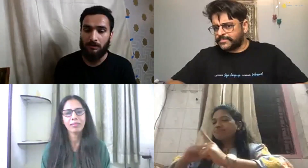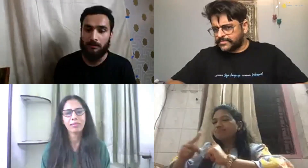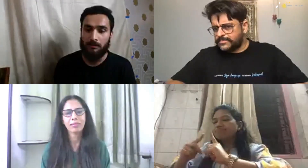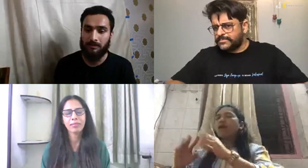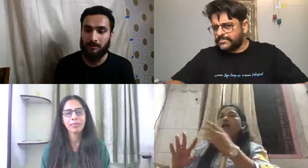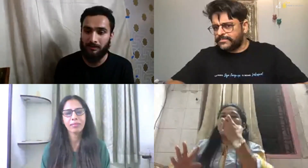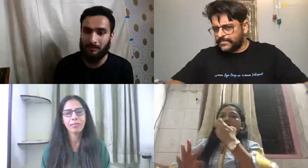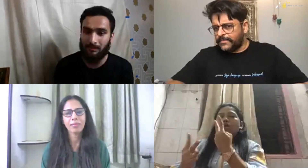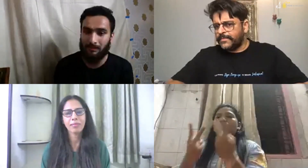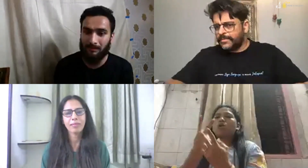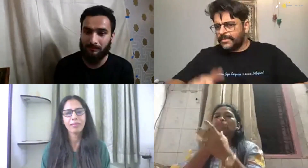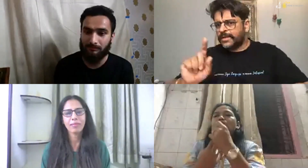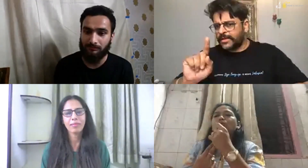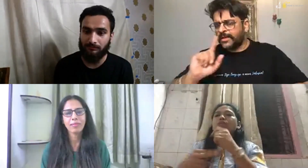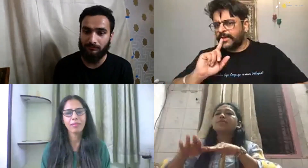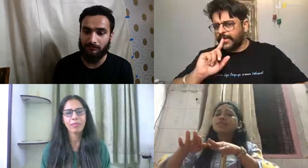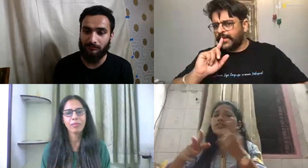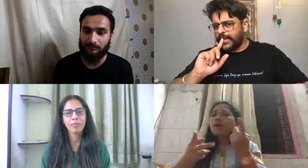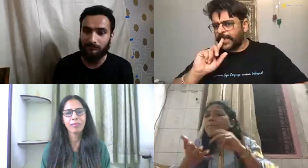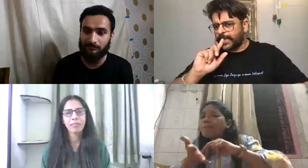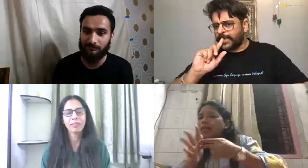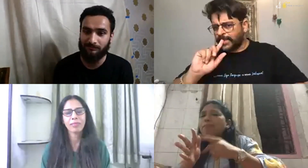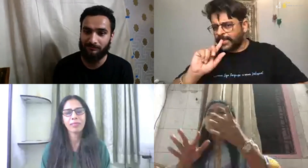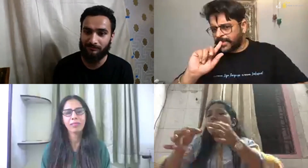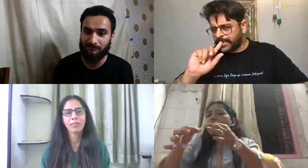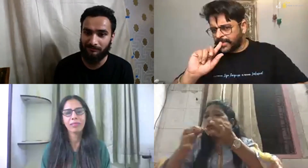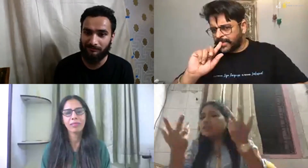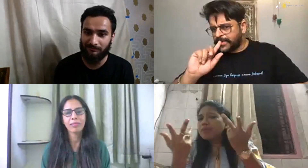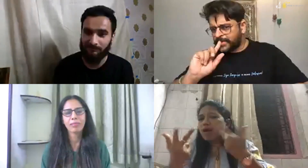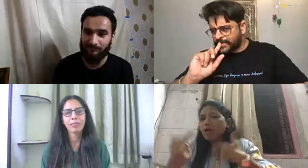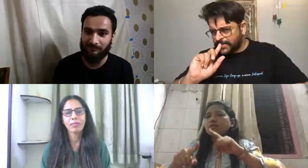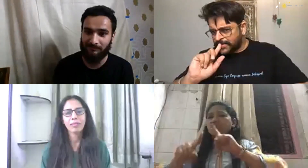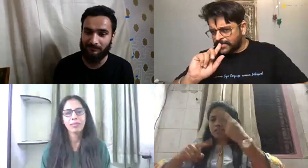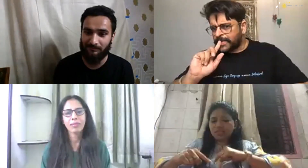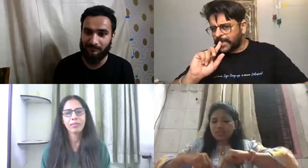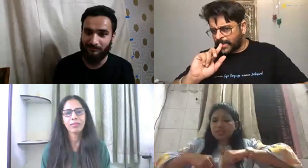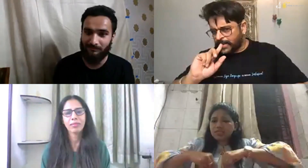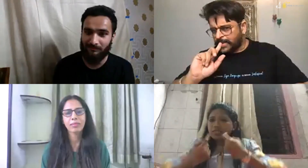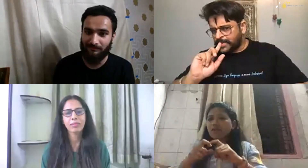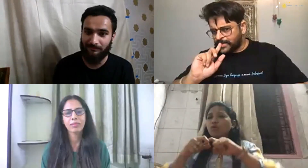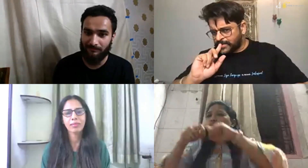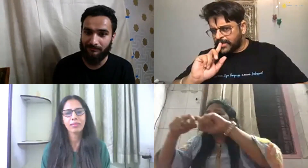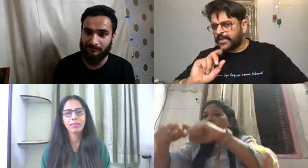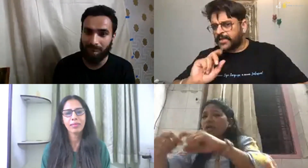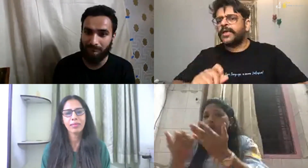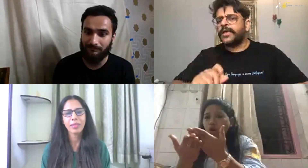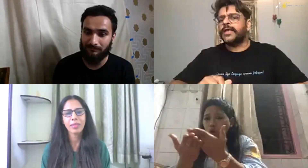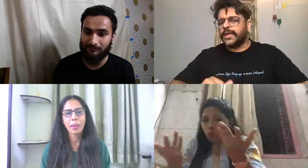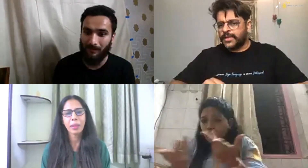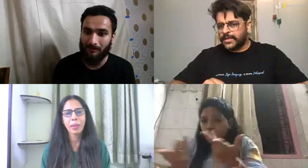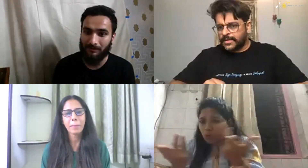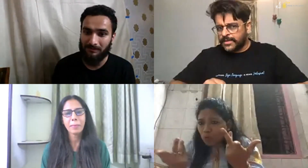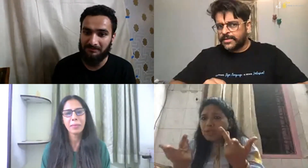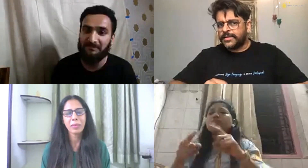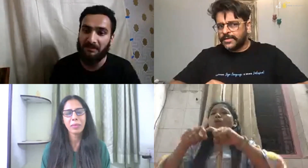So I try to use gestures and I try to live it as well. So with the gestures and all,